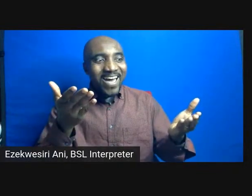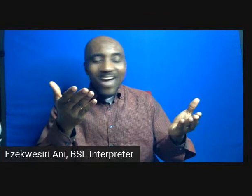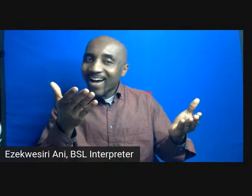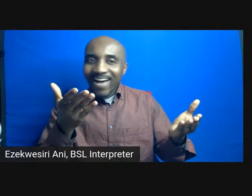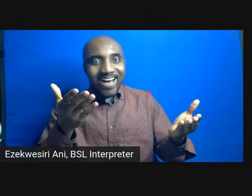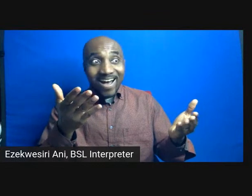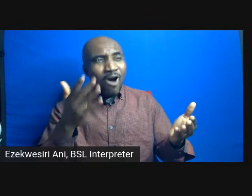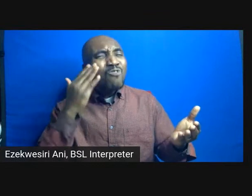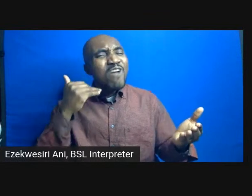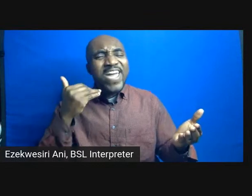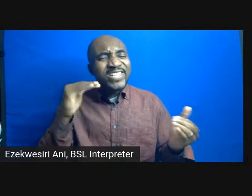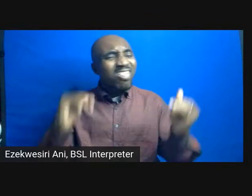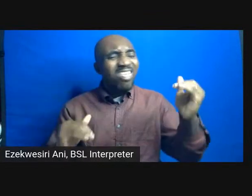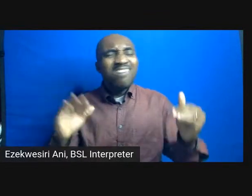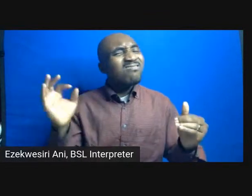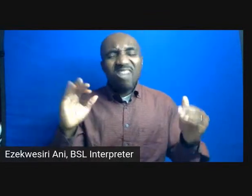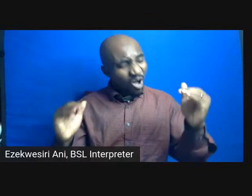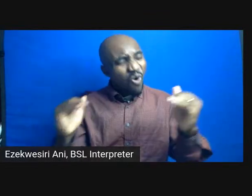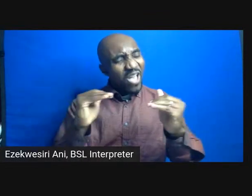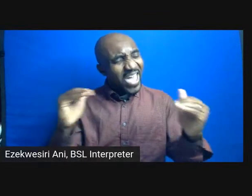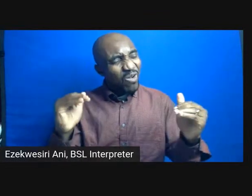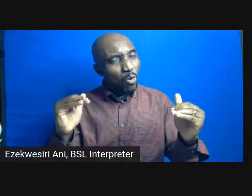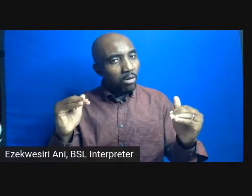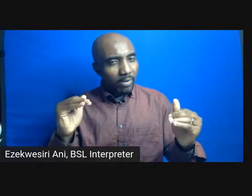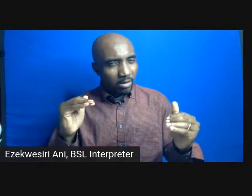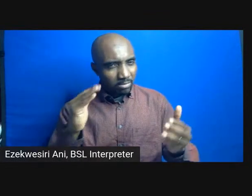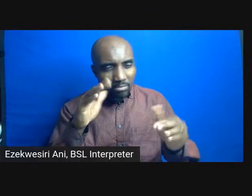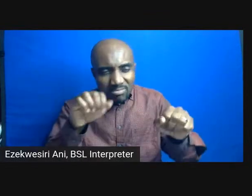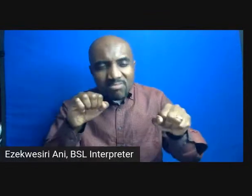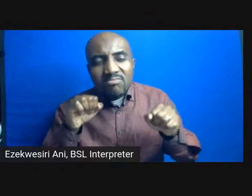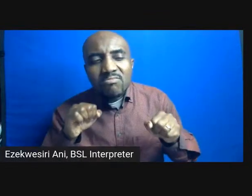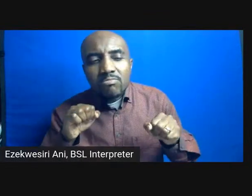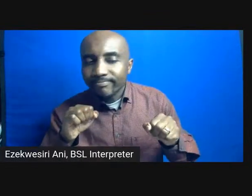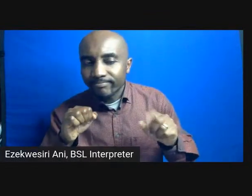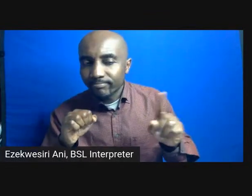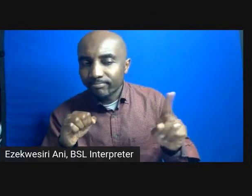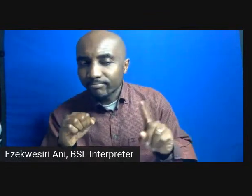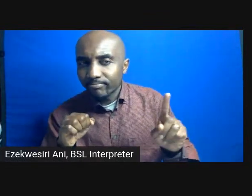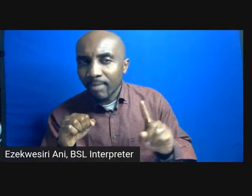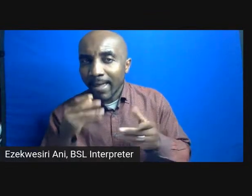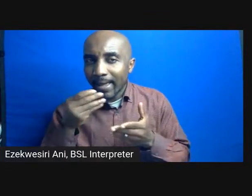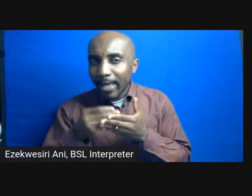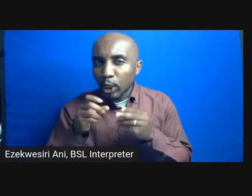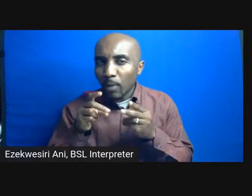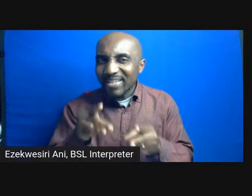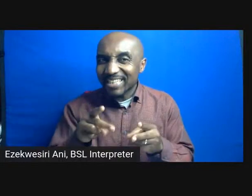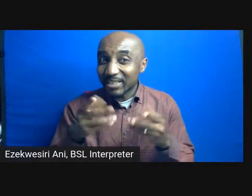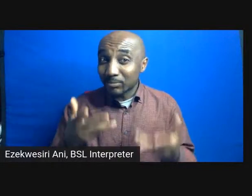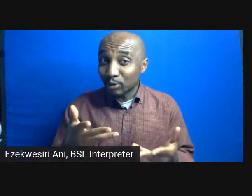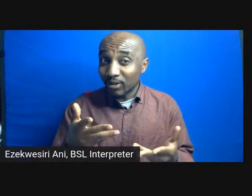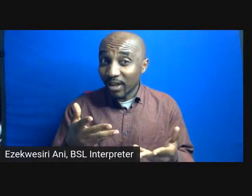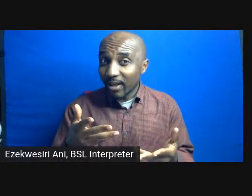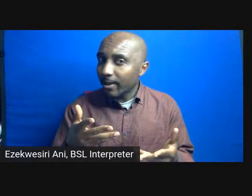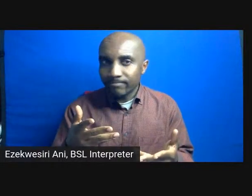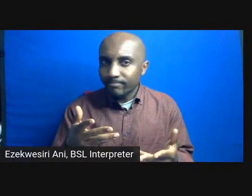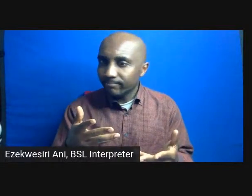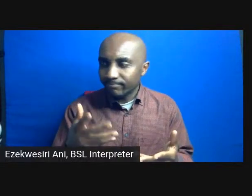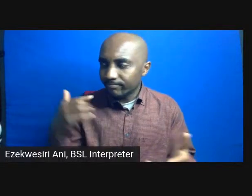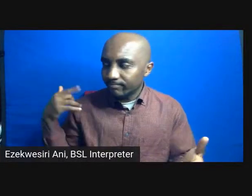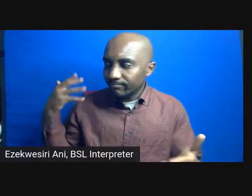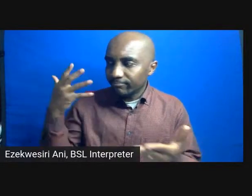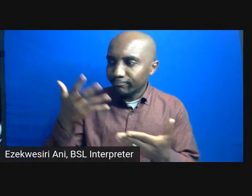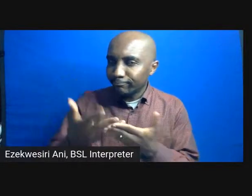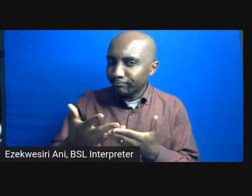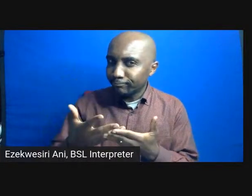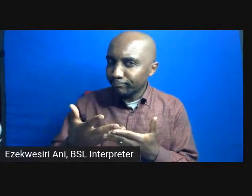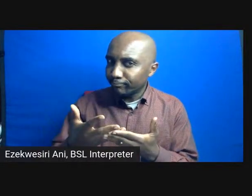on race. But the reality is that the economic systems that exist today are still very